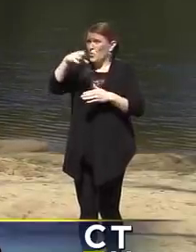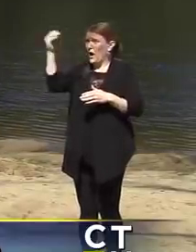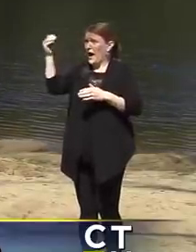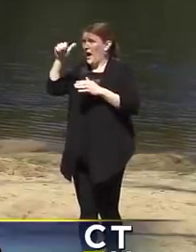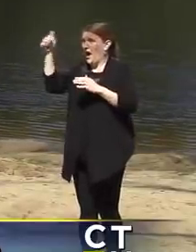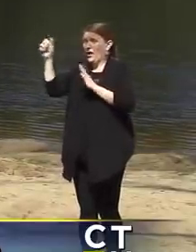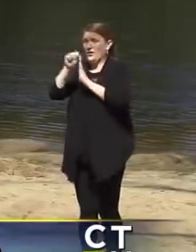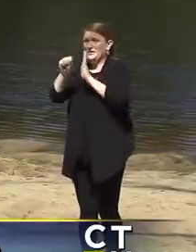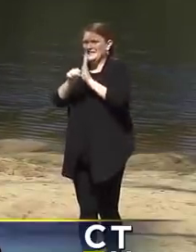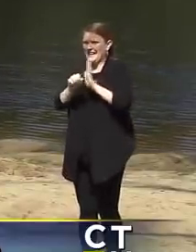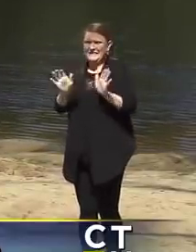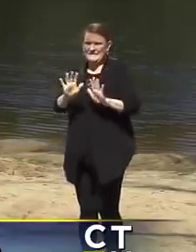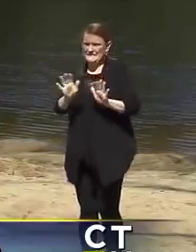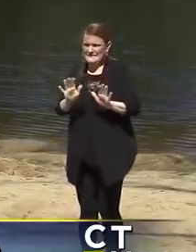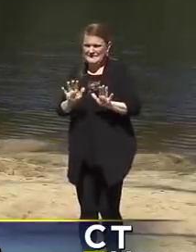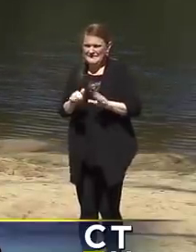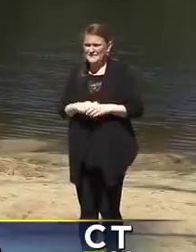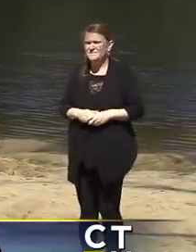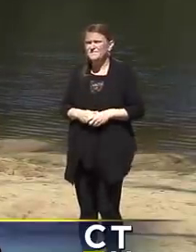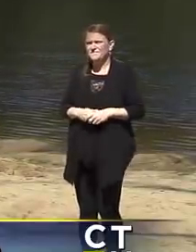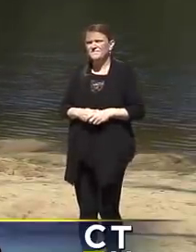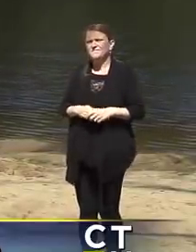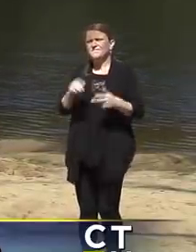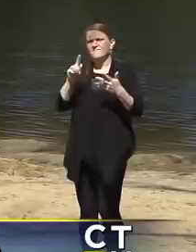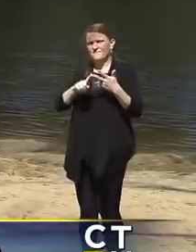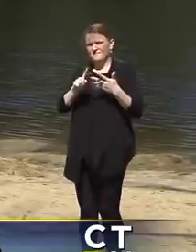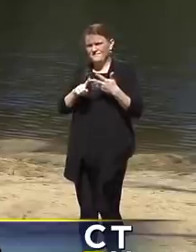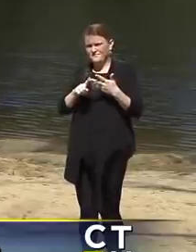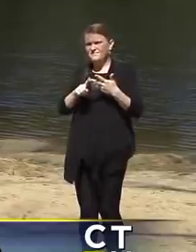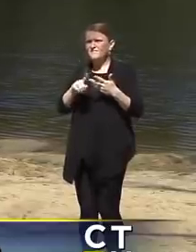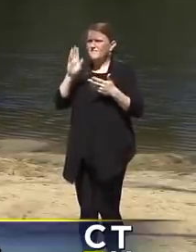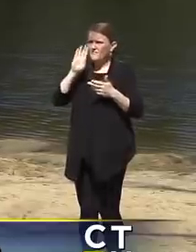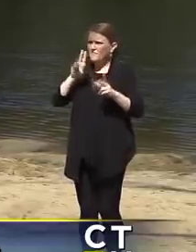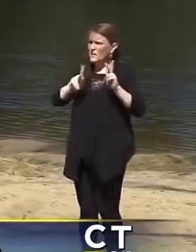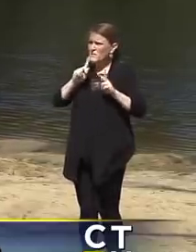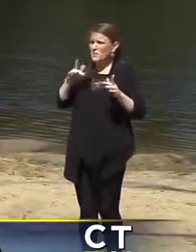Number three, while folks are excited about the